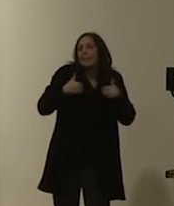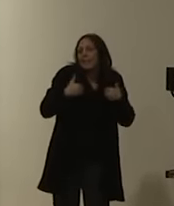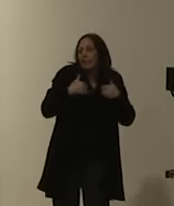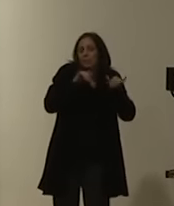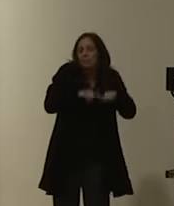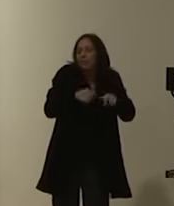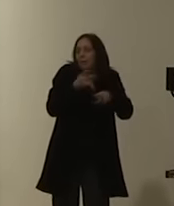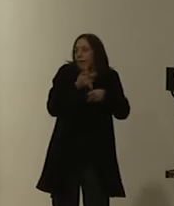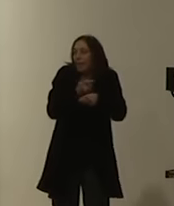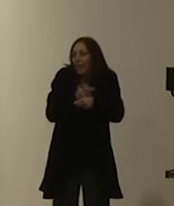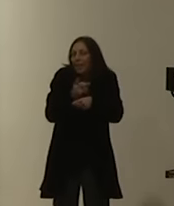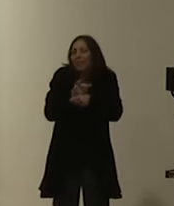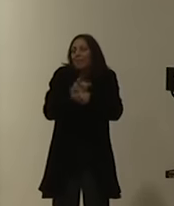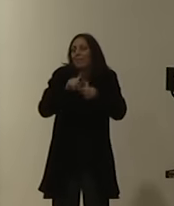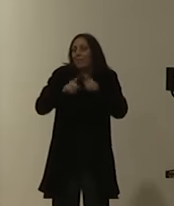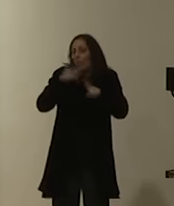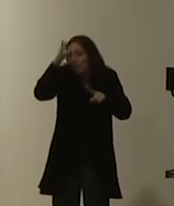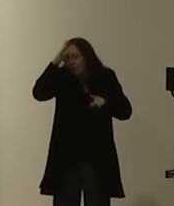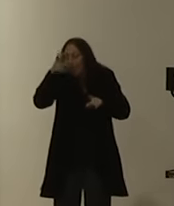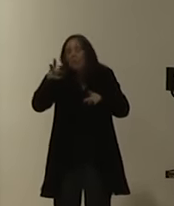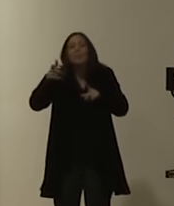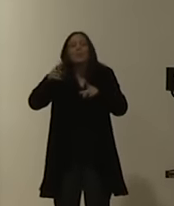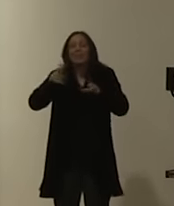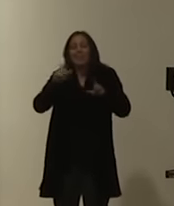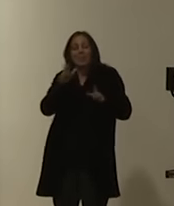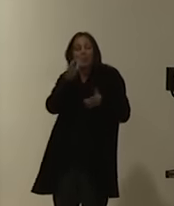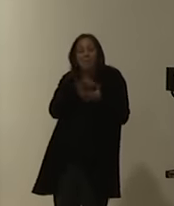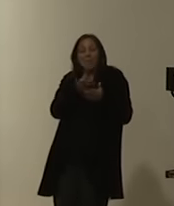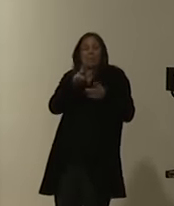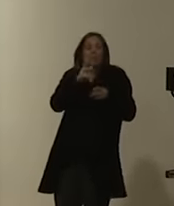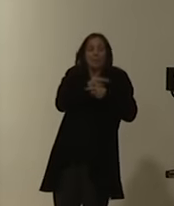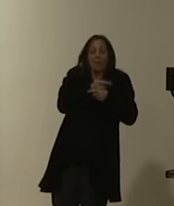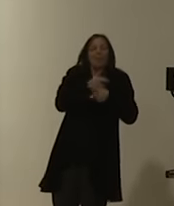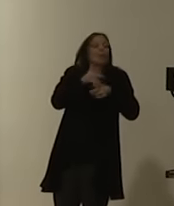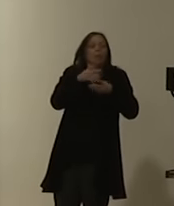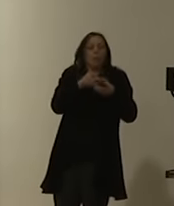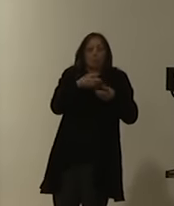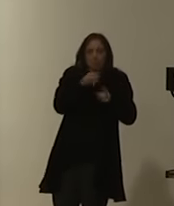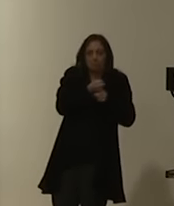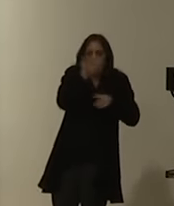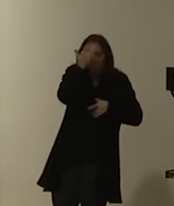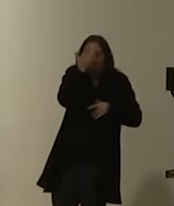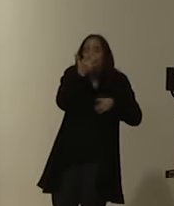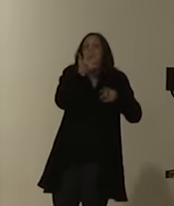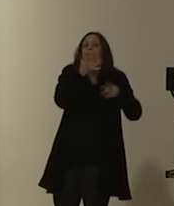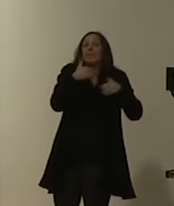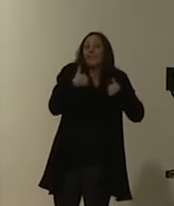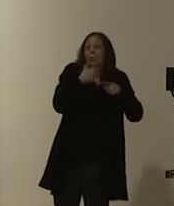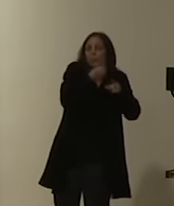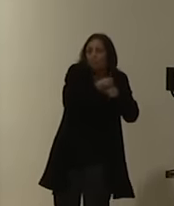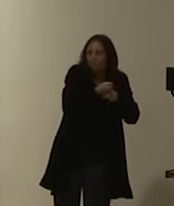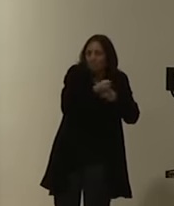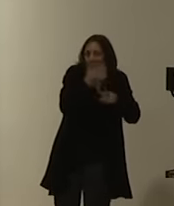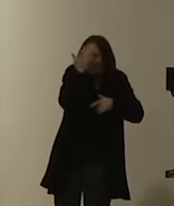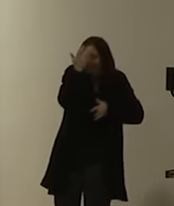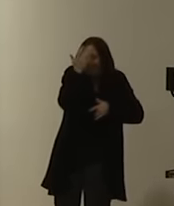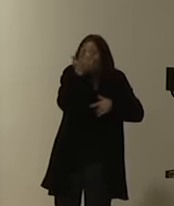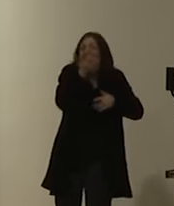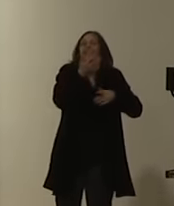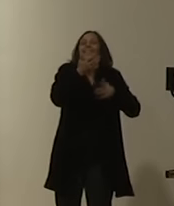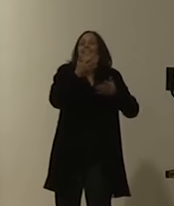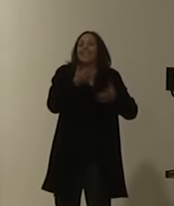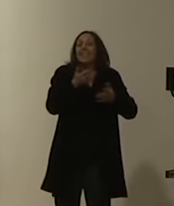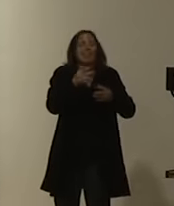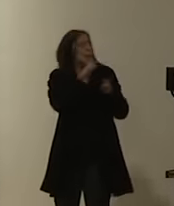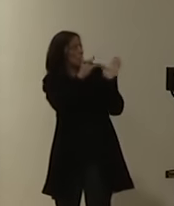care for her friend's father. And they both, and he, when he the guy in the middle, father of baby,